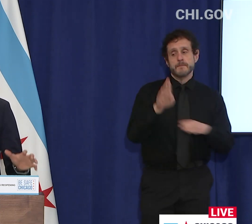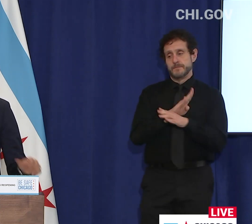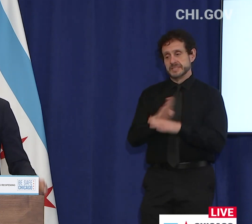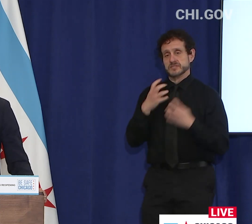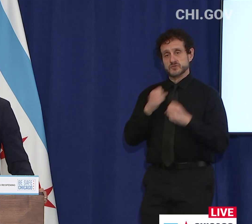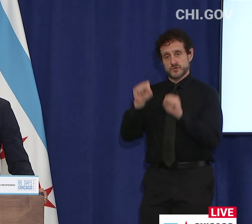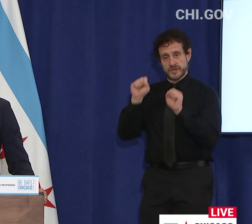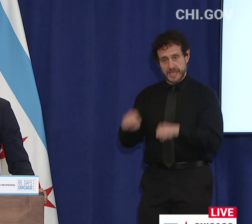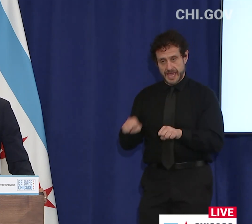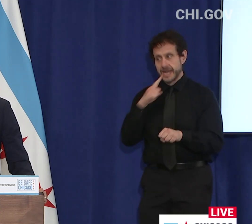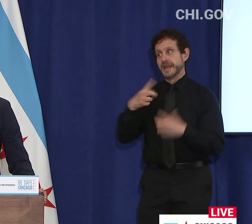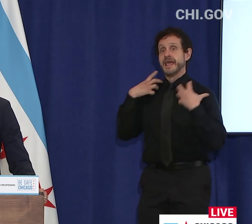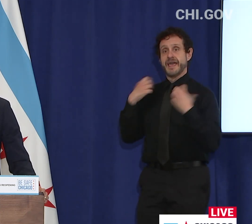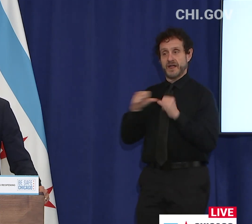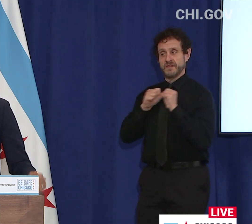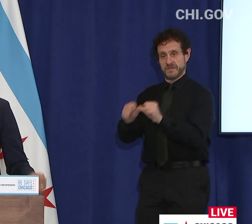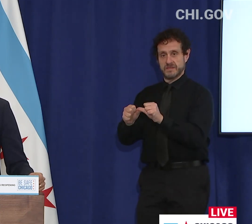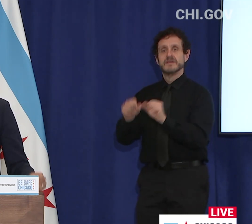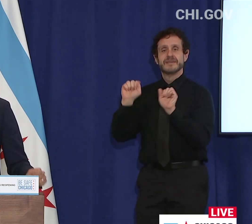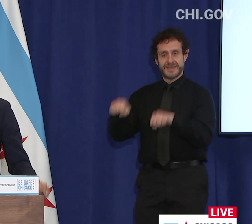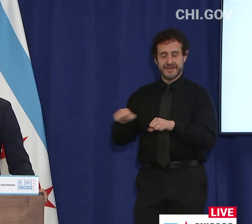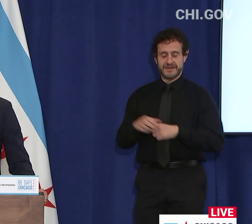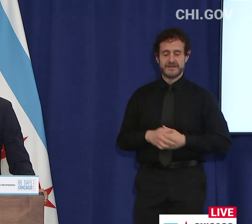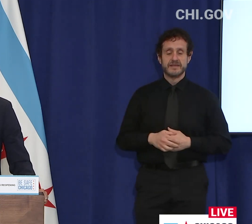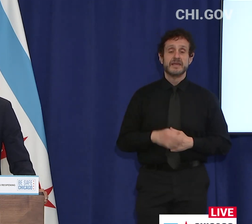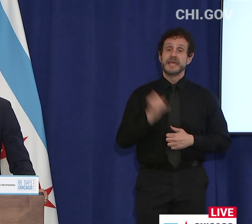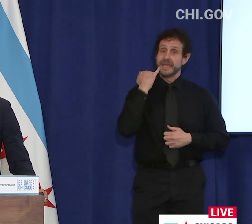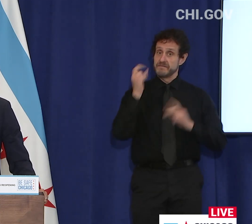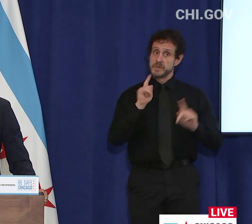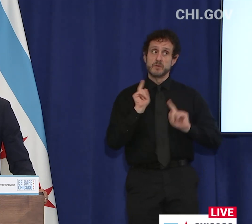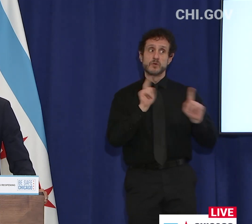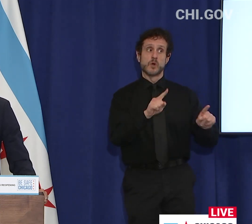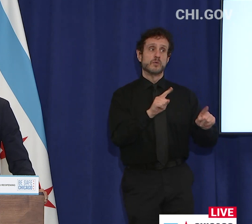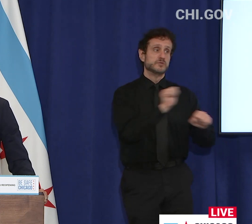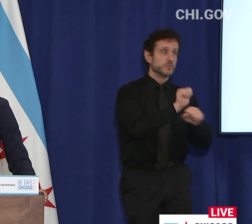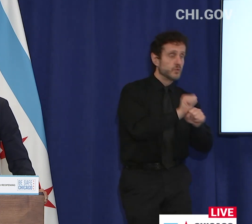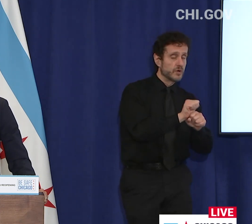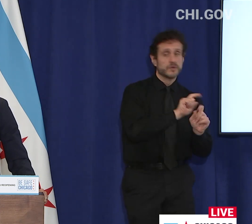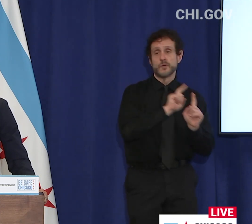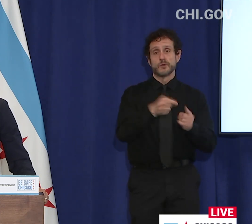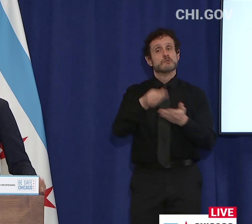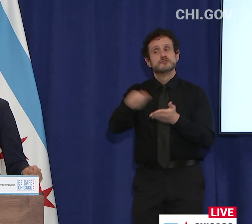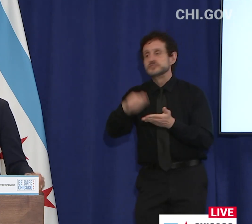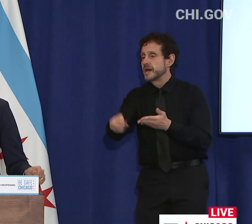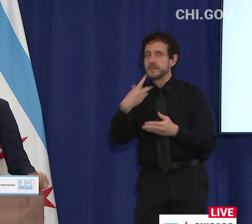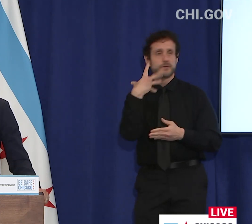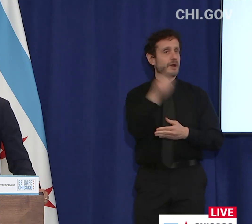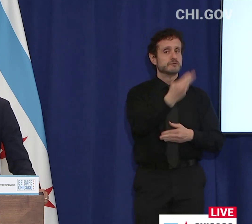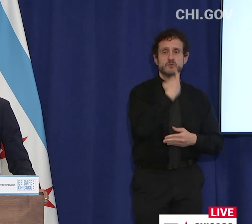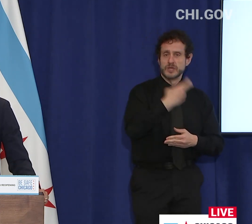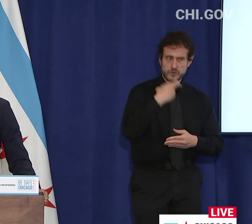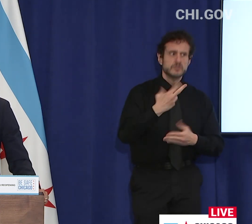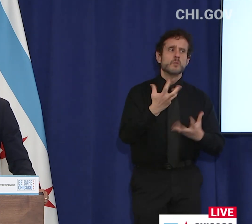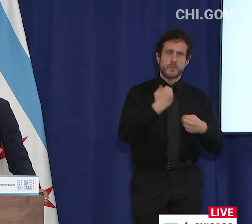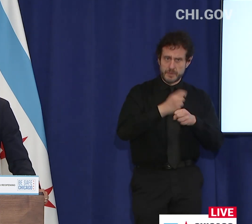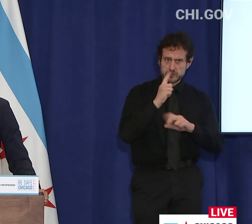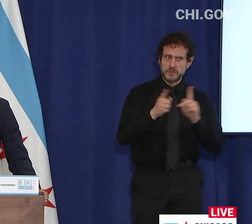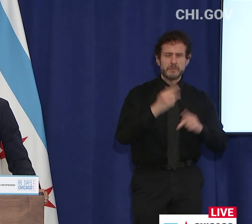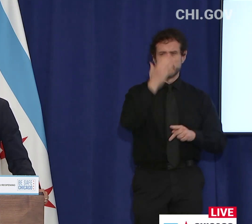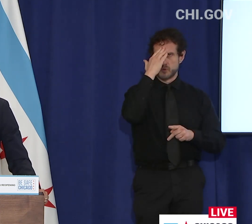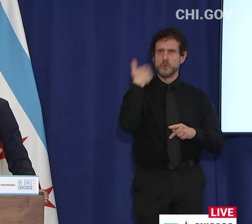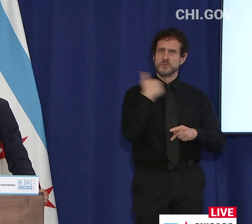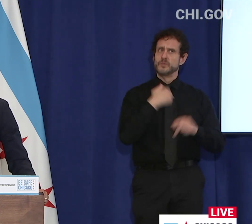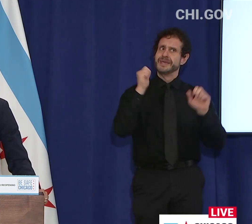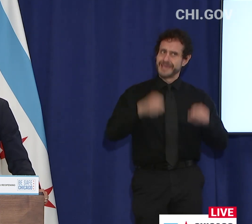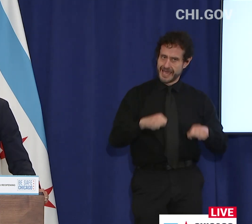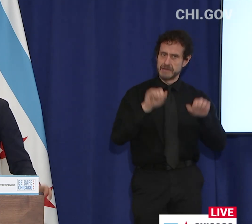safe hands when they're at work or when they're shopping in our stores. Nonetheless, despite the excitement of today's announcement,